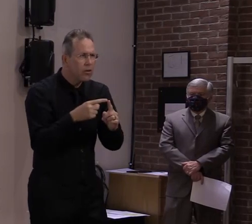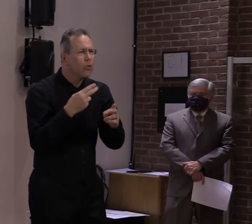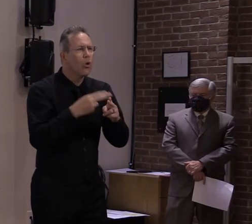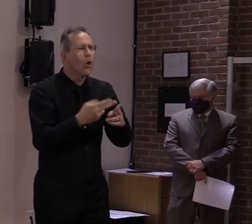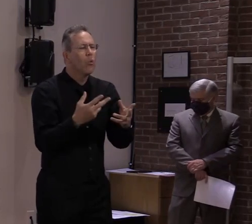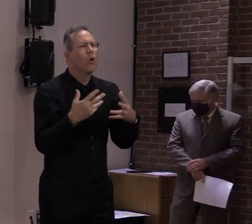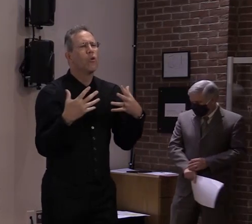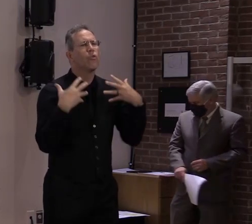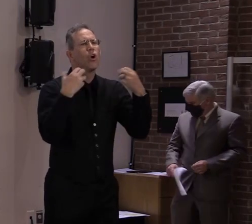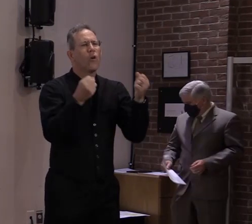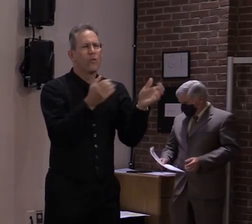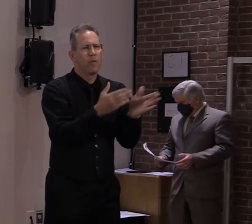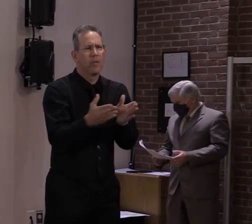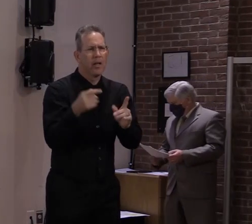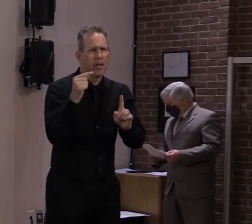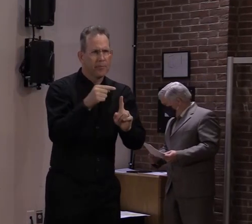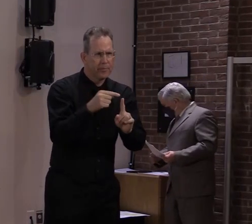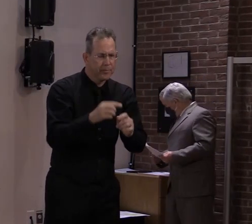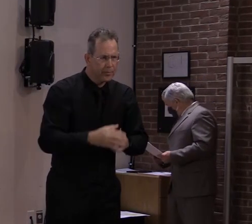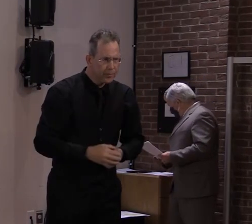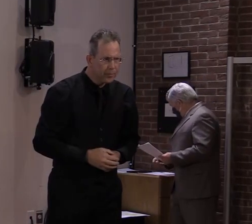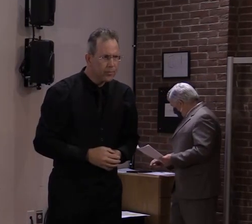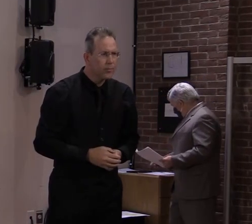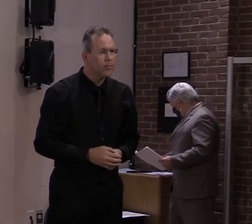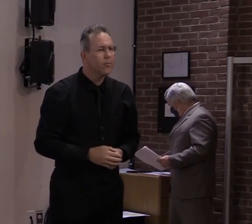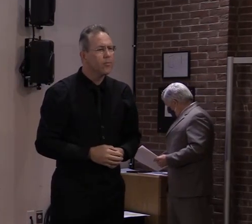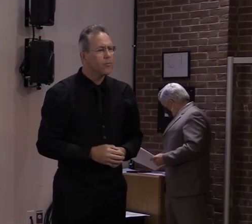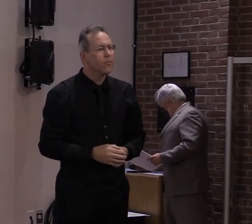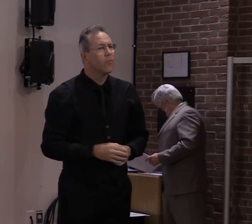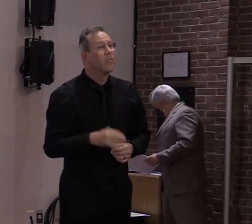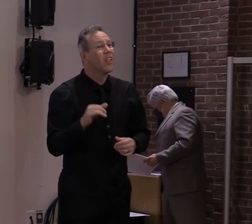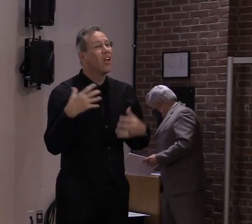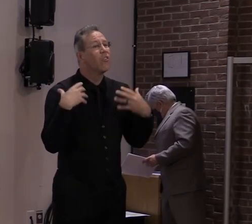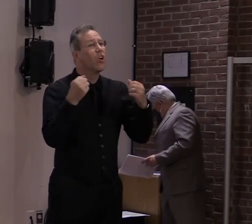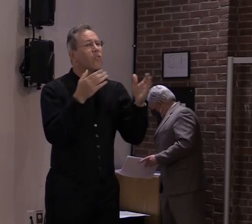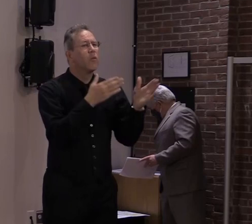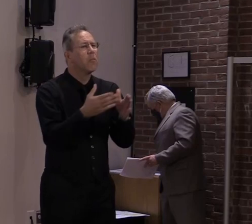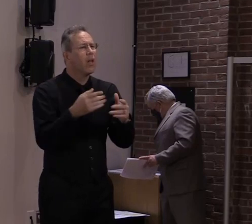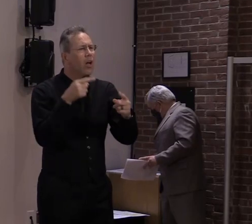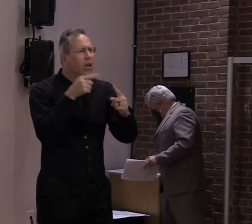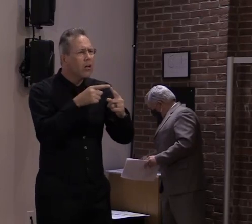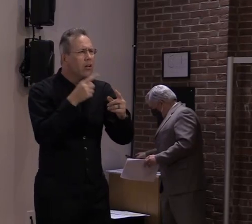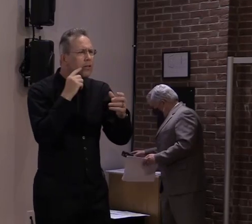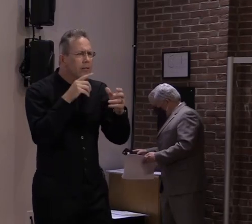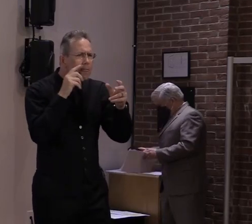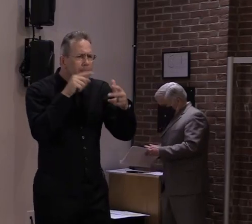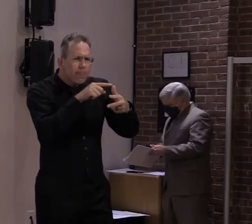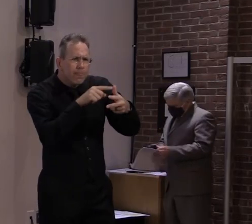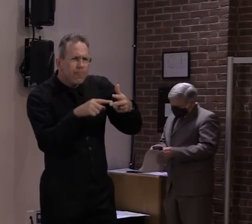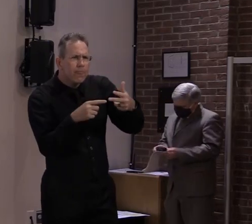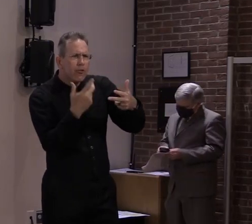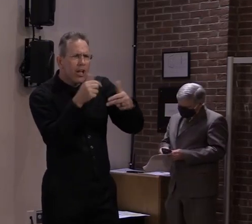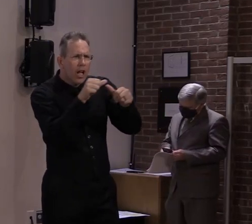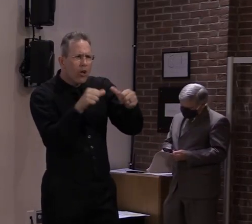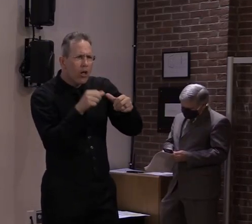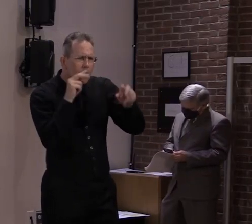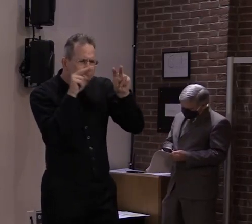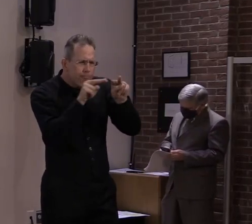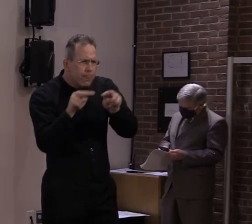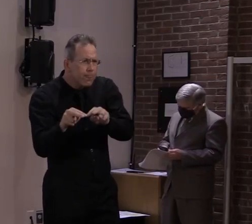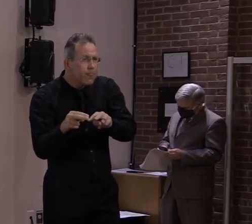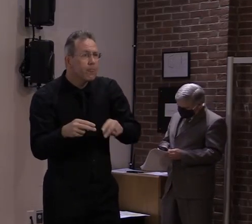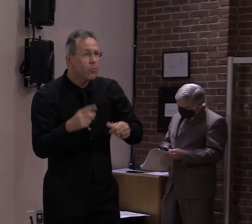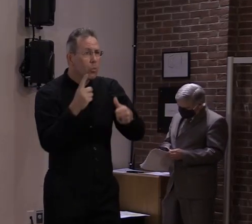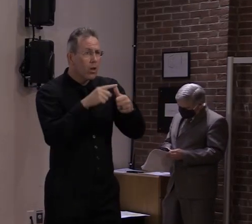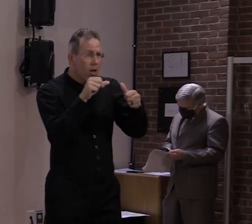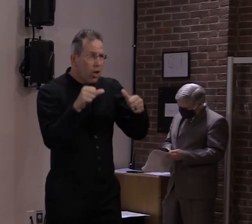phase. Districts recently completed a general needs assessment as part of this larger recovery planning process, so I thought I'd